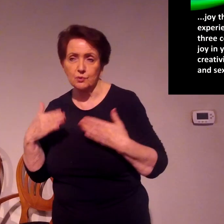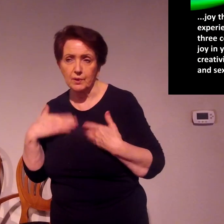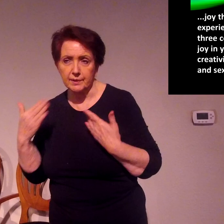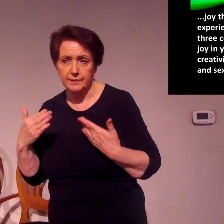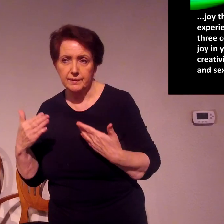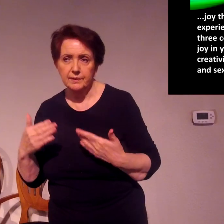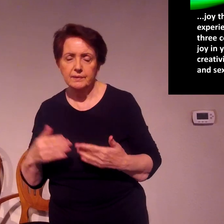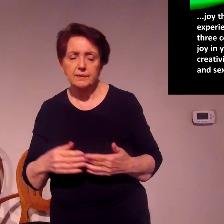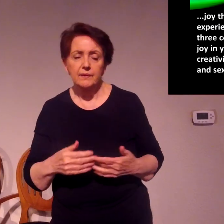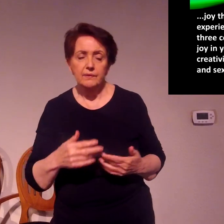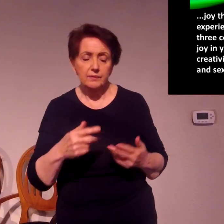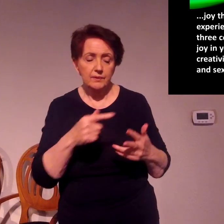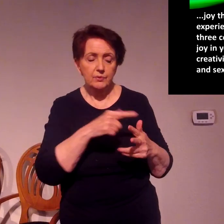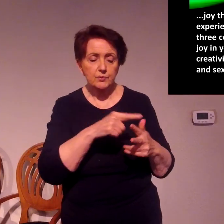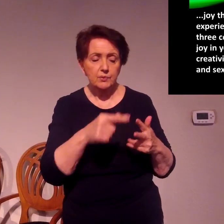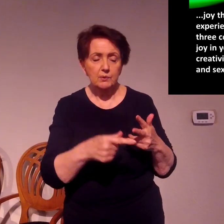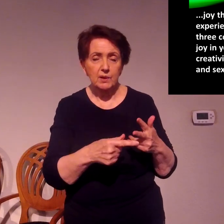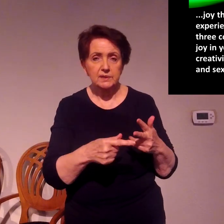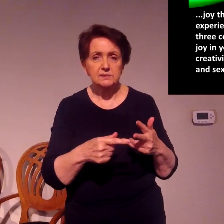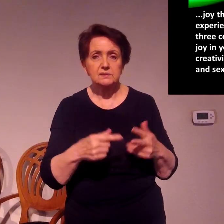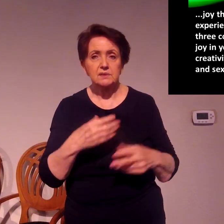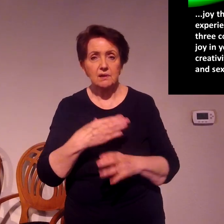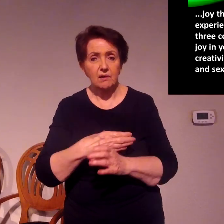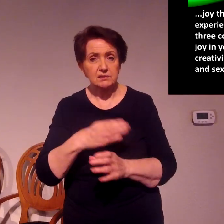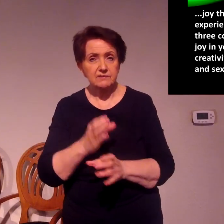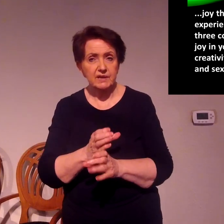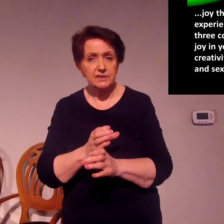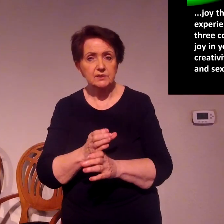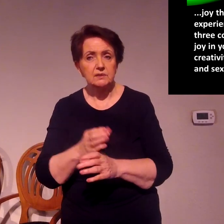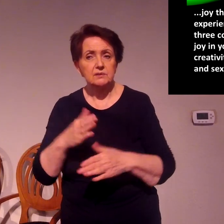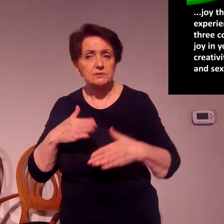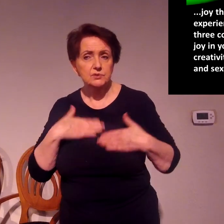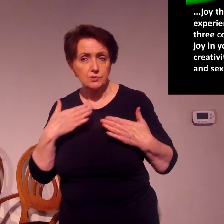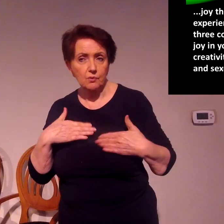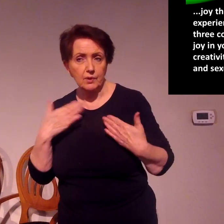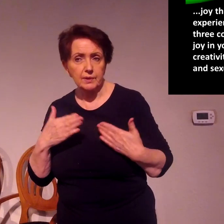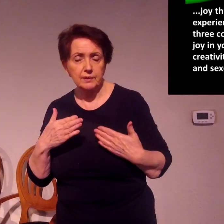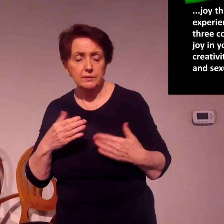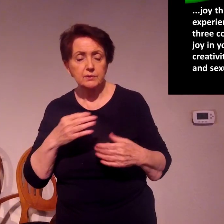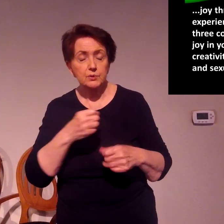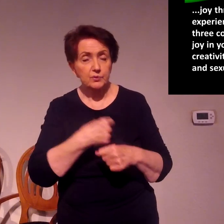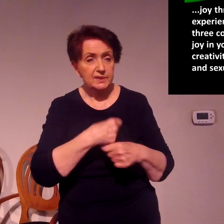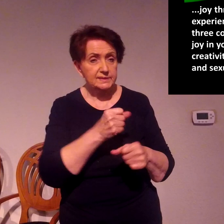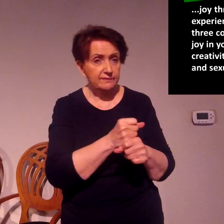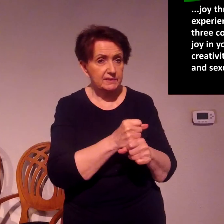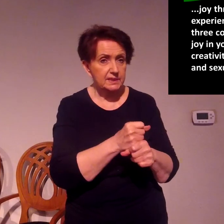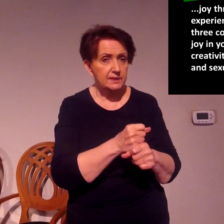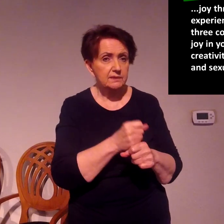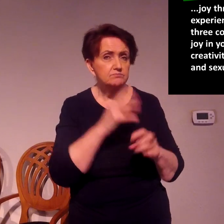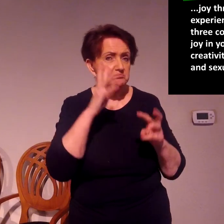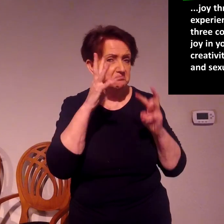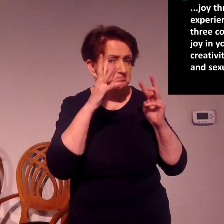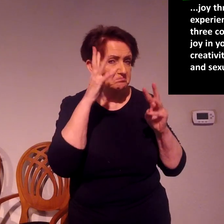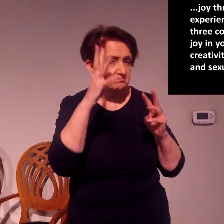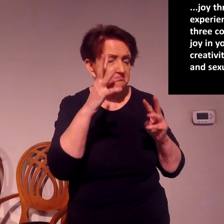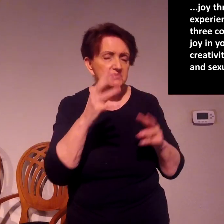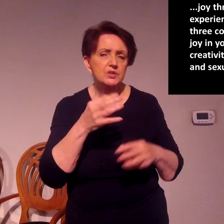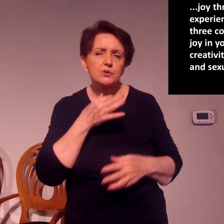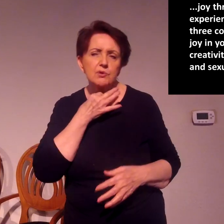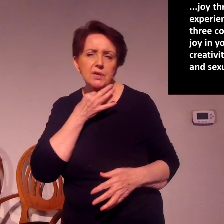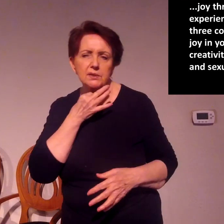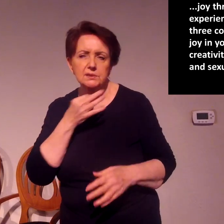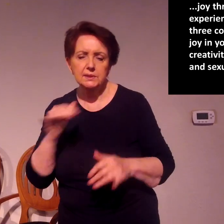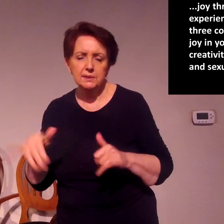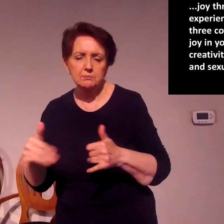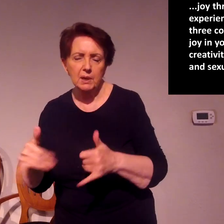three concrete ways to cultivate joy in your relationship: creativity, curiosity and play, and